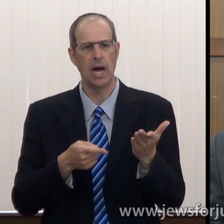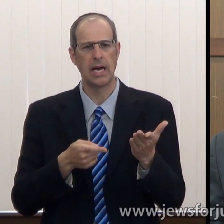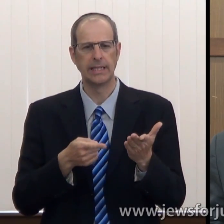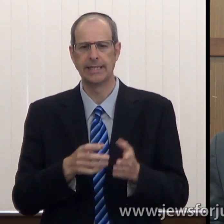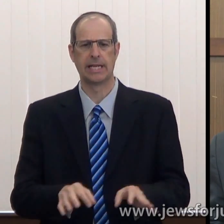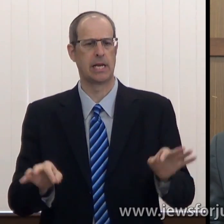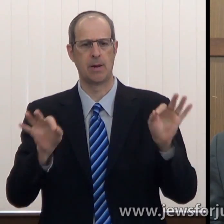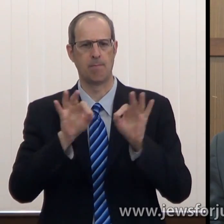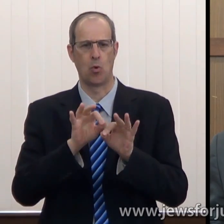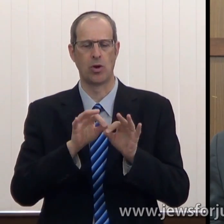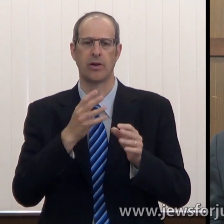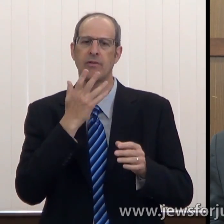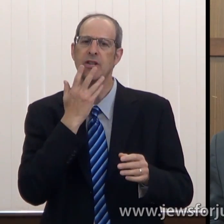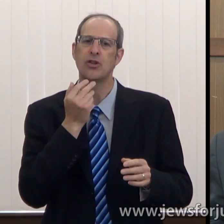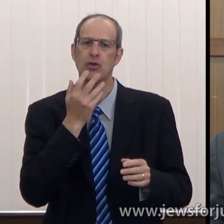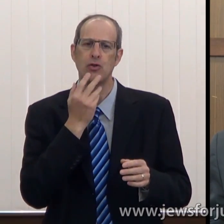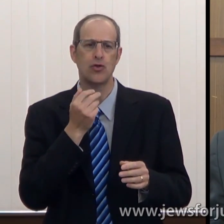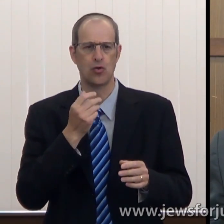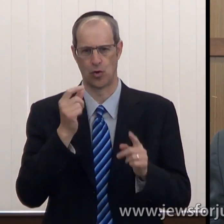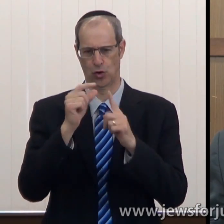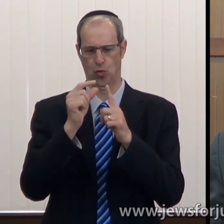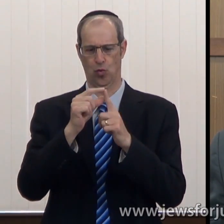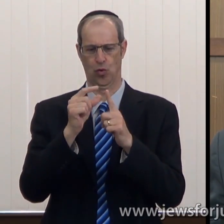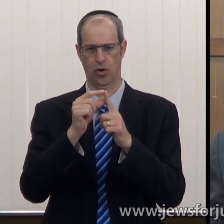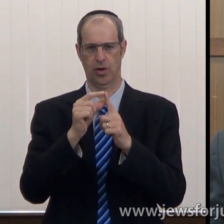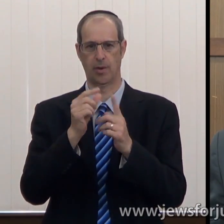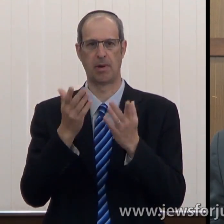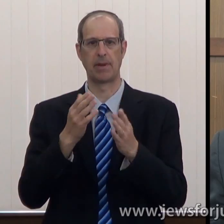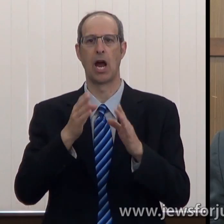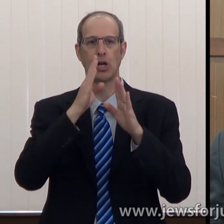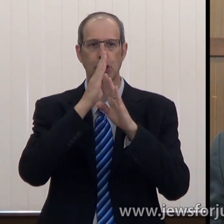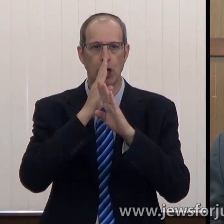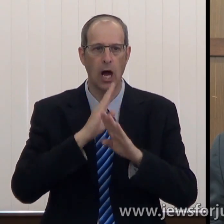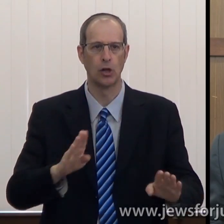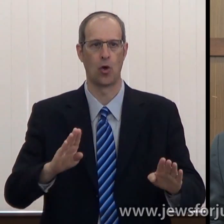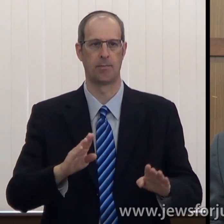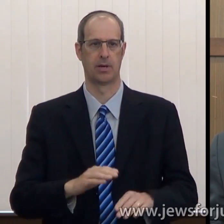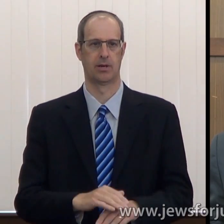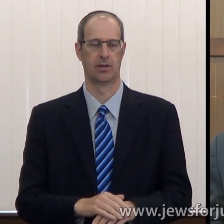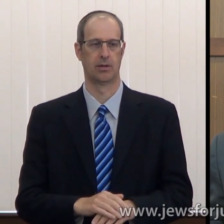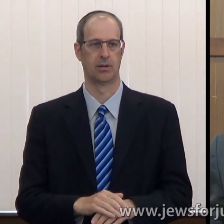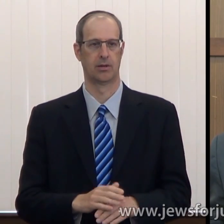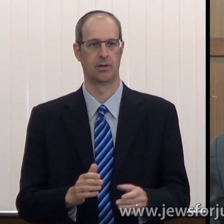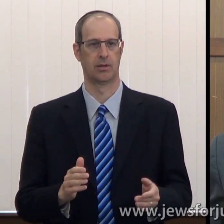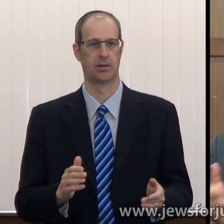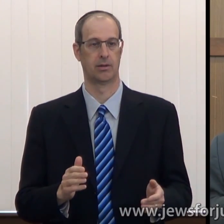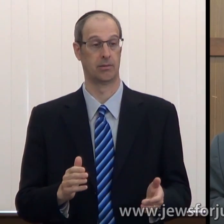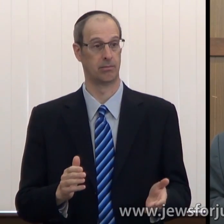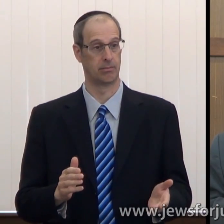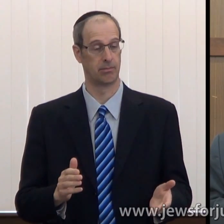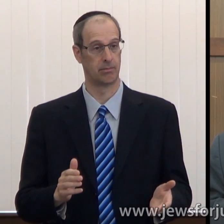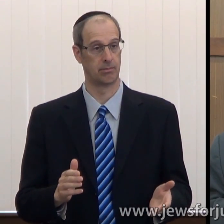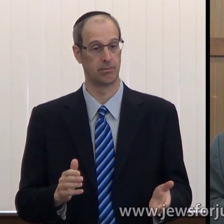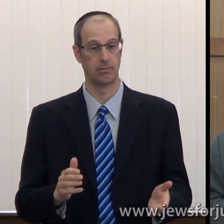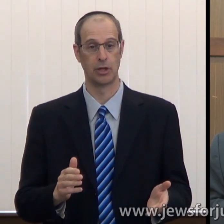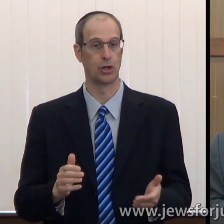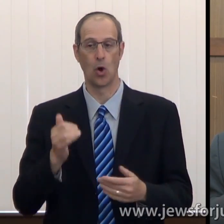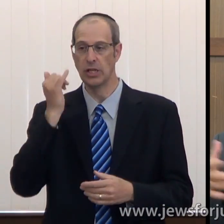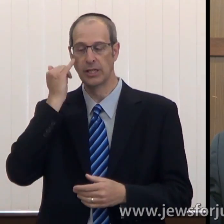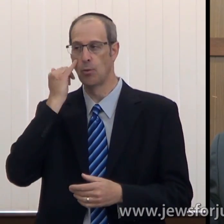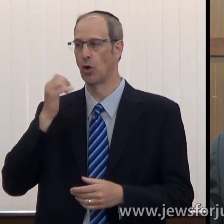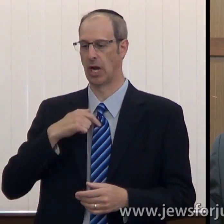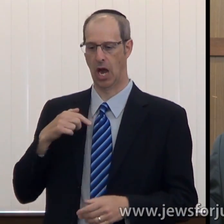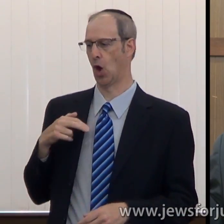word they know, it's probably Shalom. So when I walk down the street